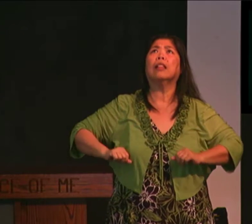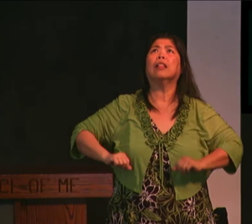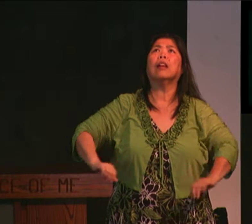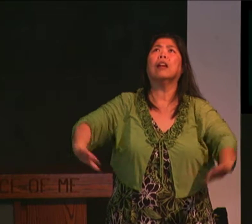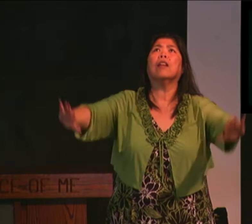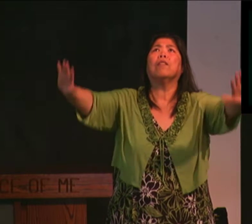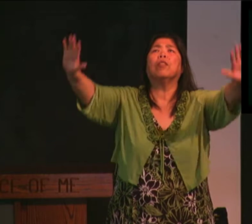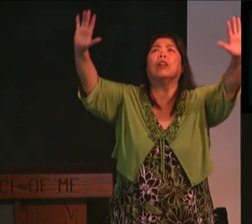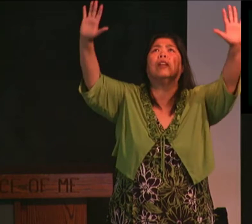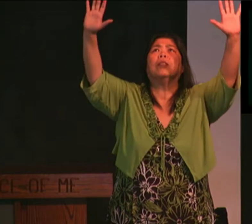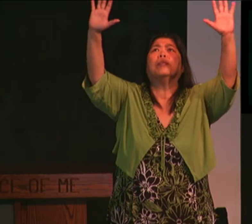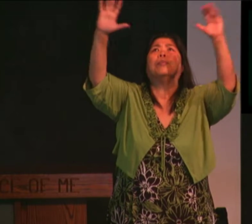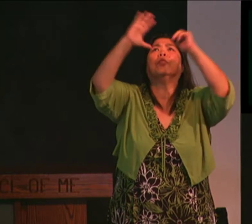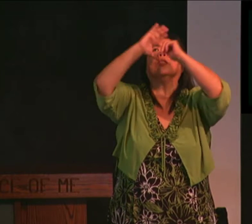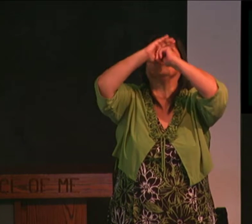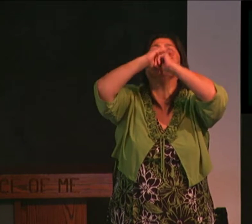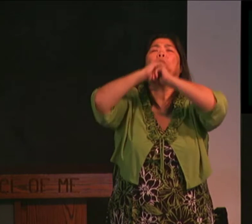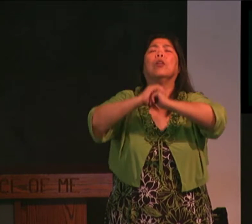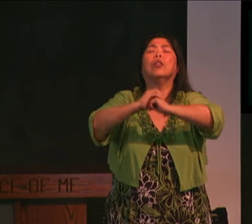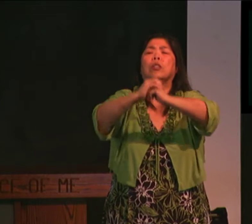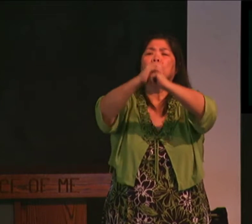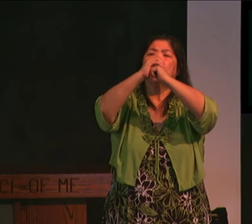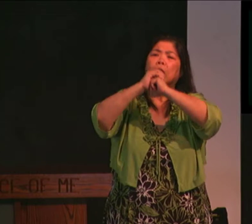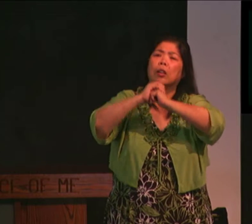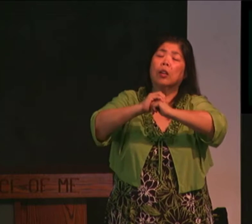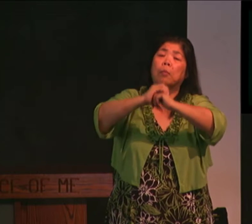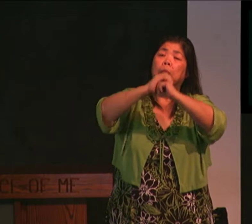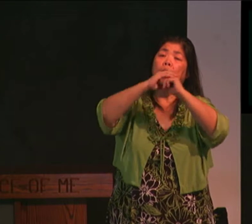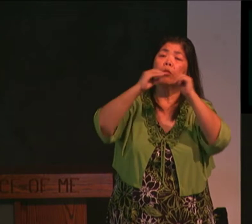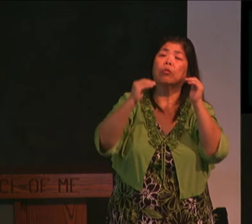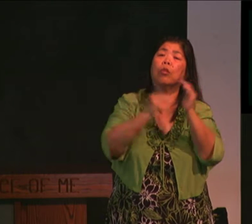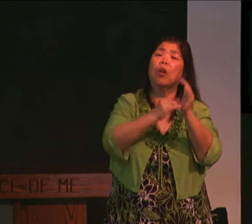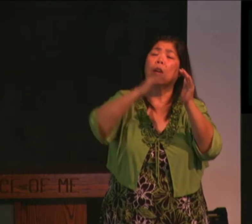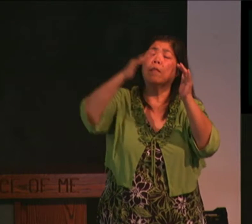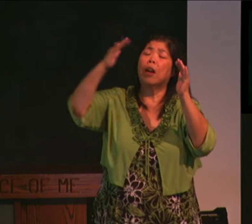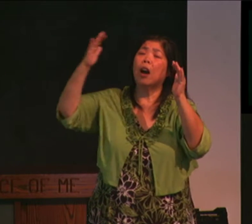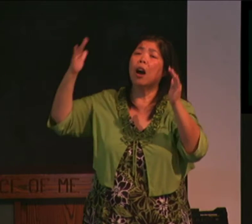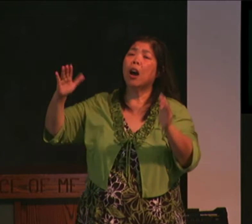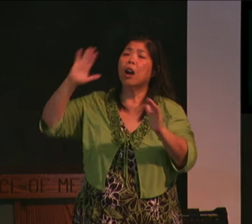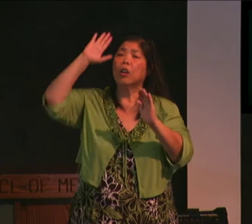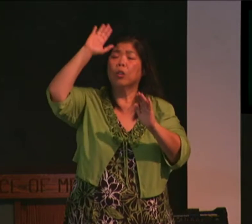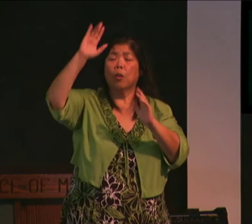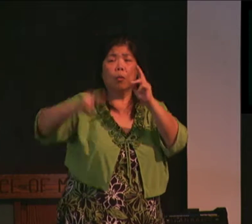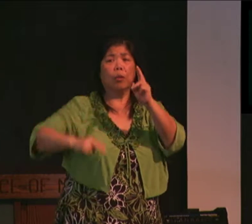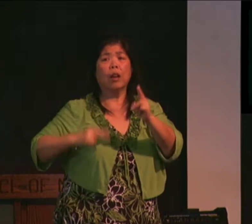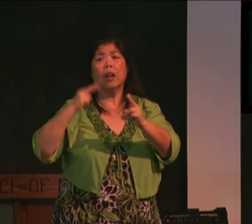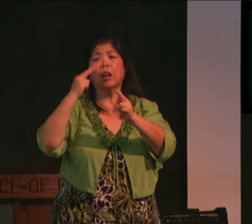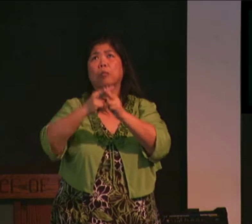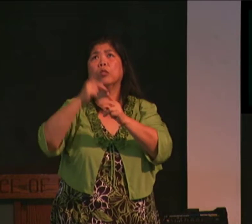as we lift our hands in worship and glorify your name.